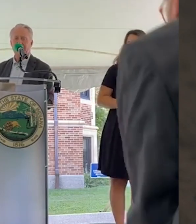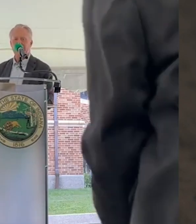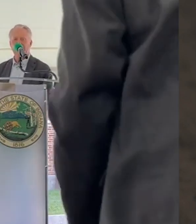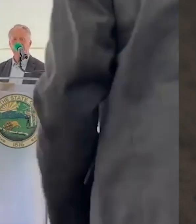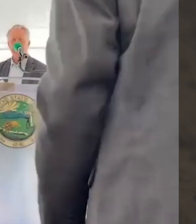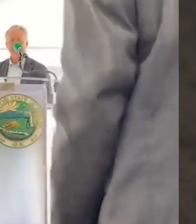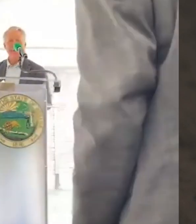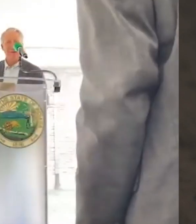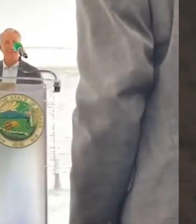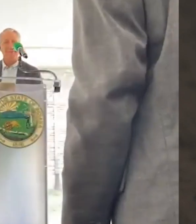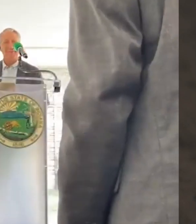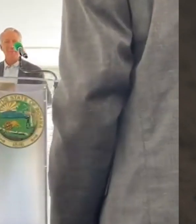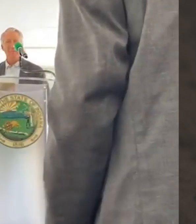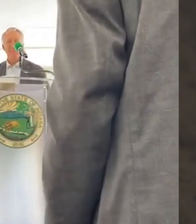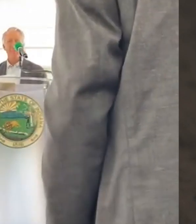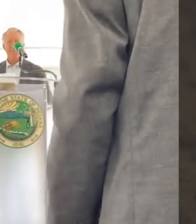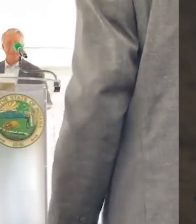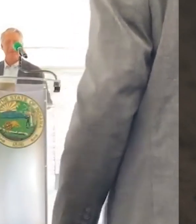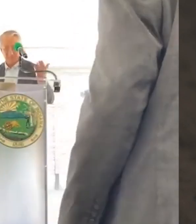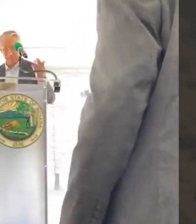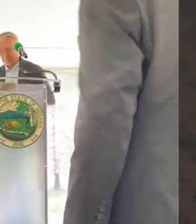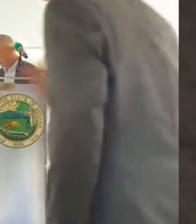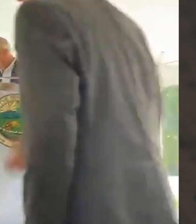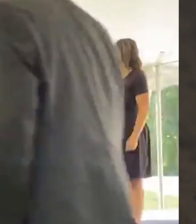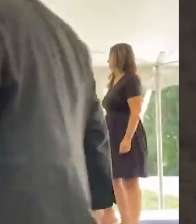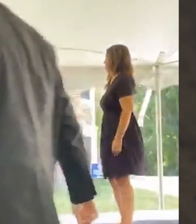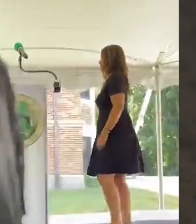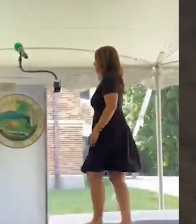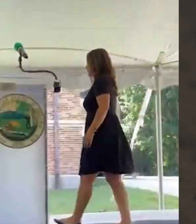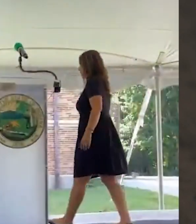And David, I think you are up.